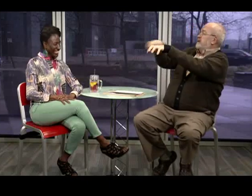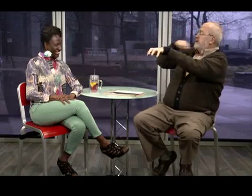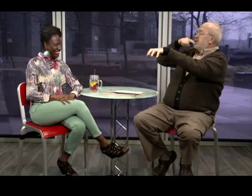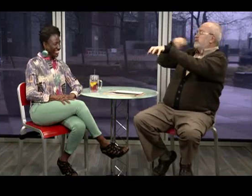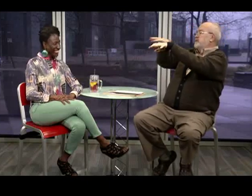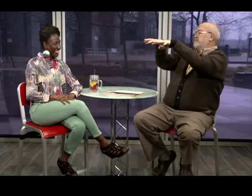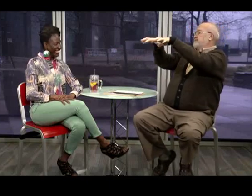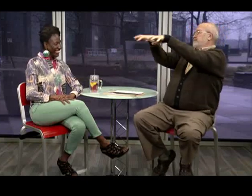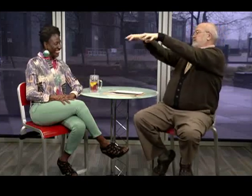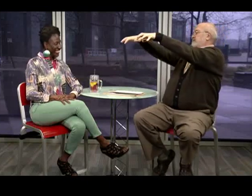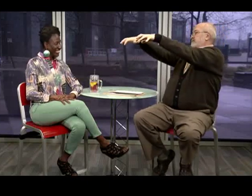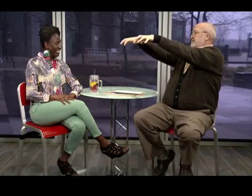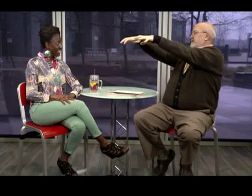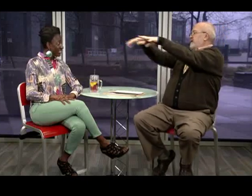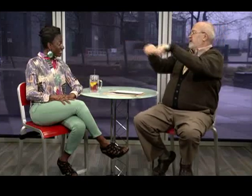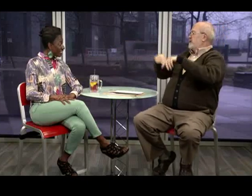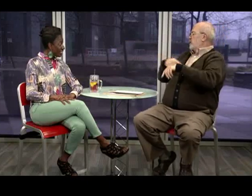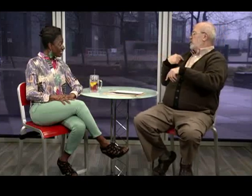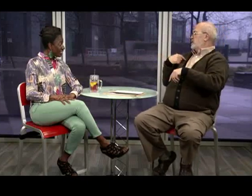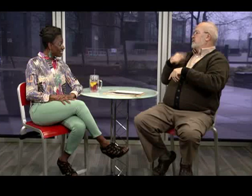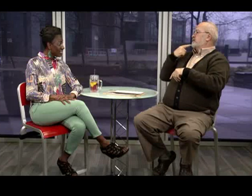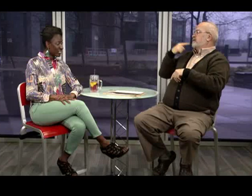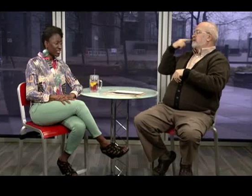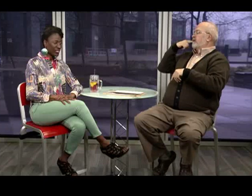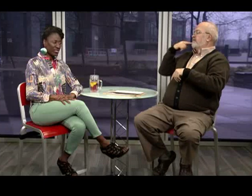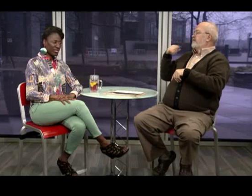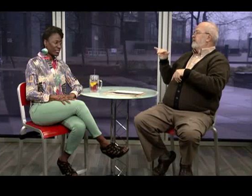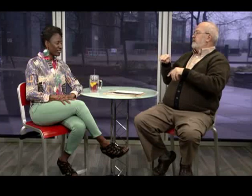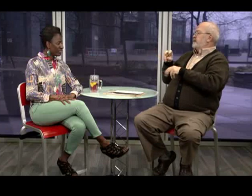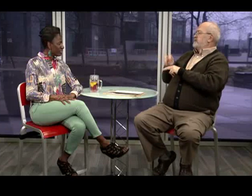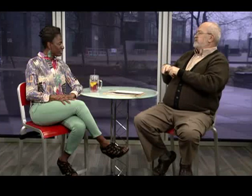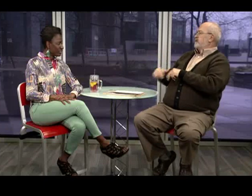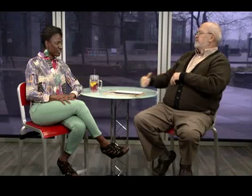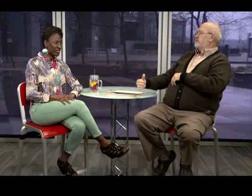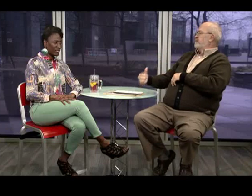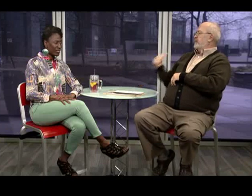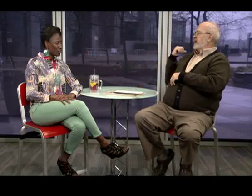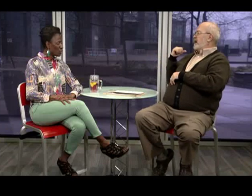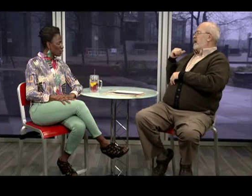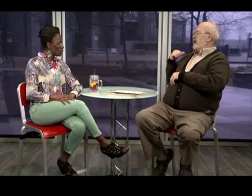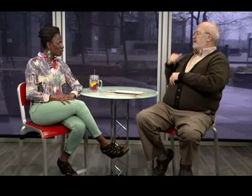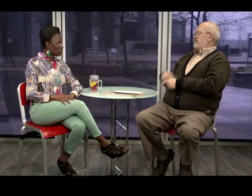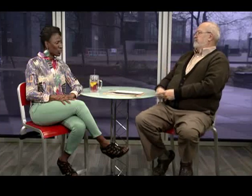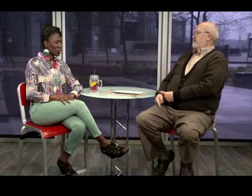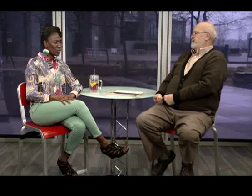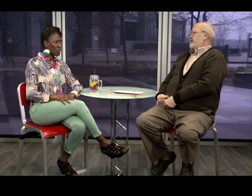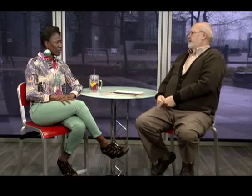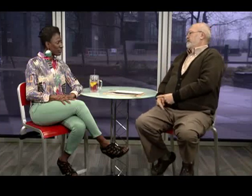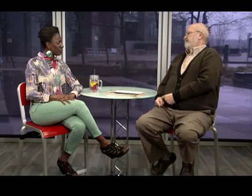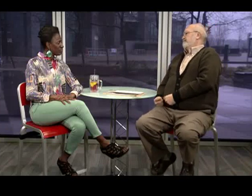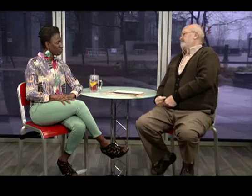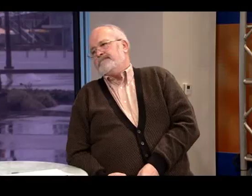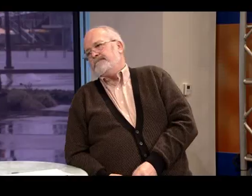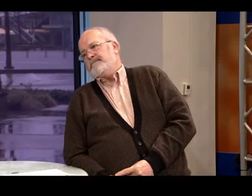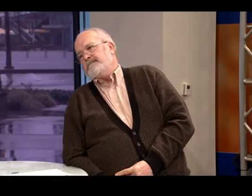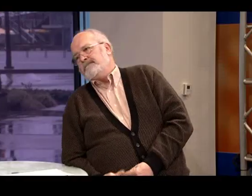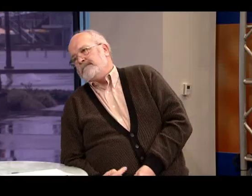signs. There would be all other students using spoken language, and we would be in the back of the bus using sign